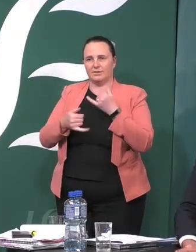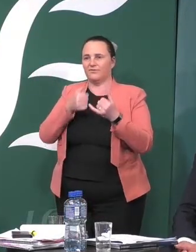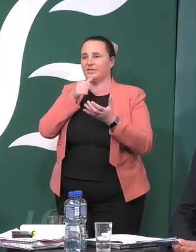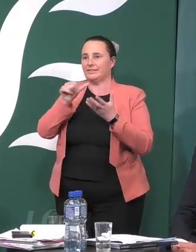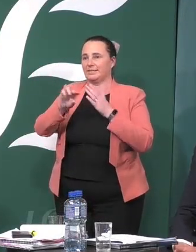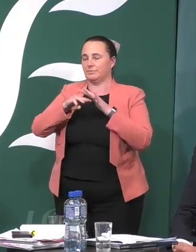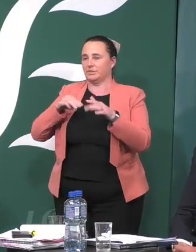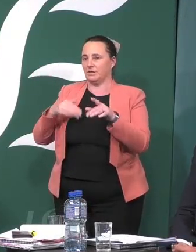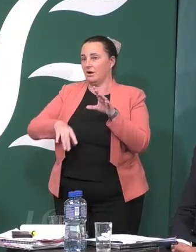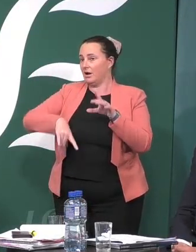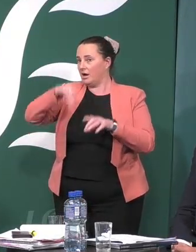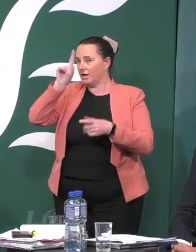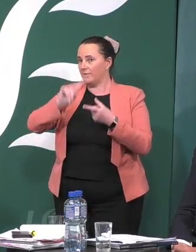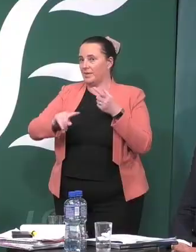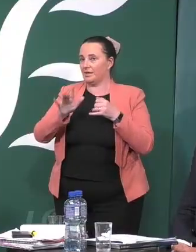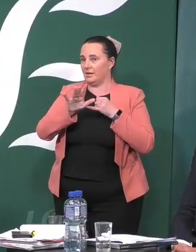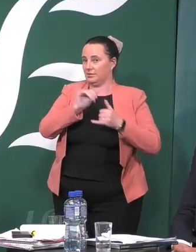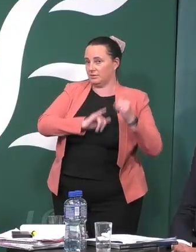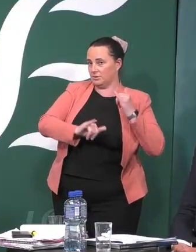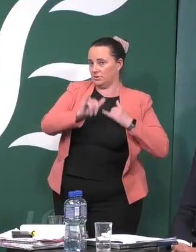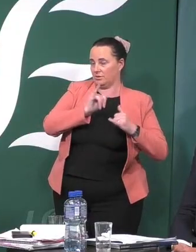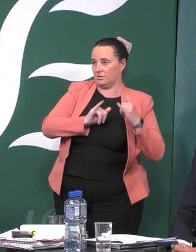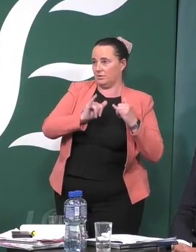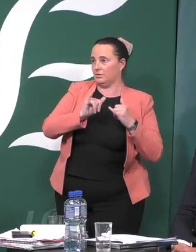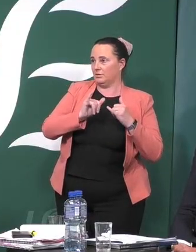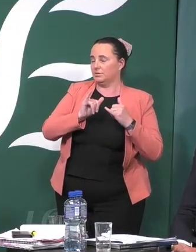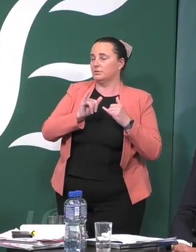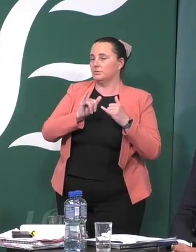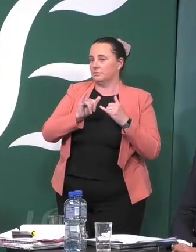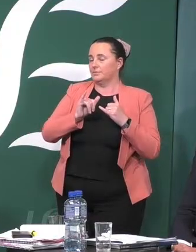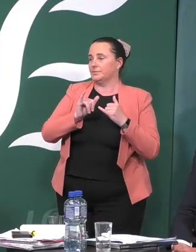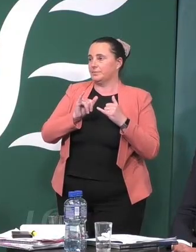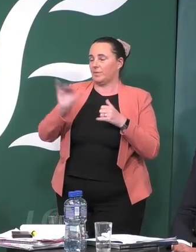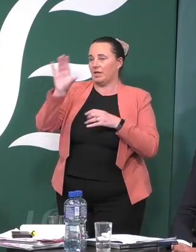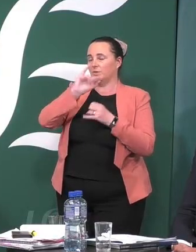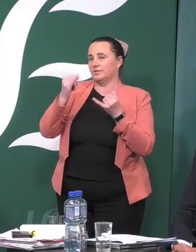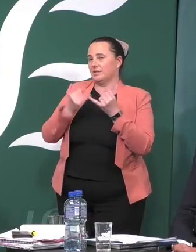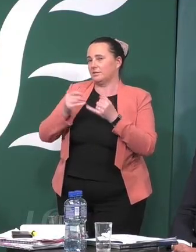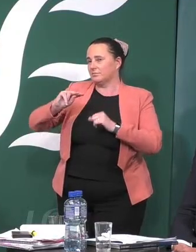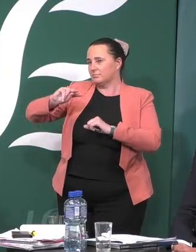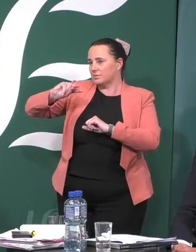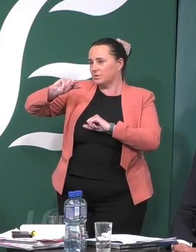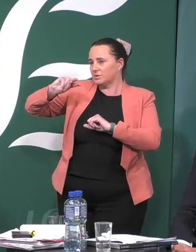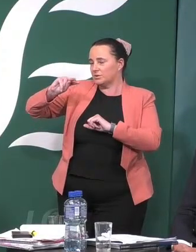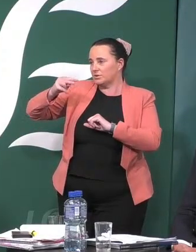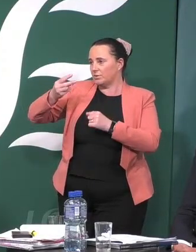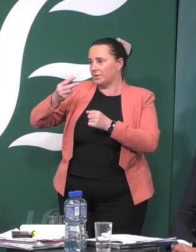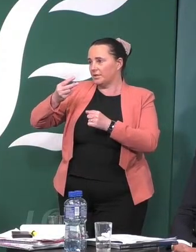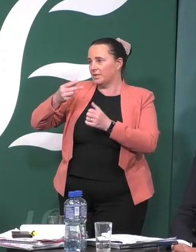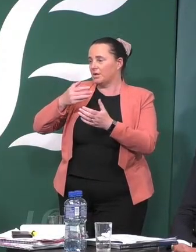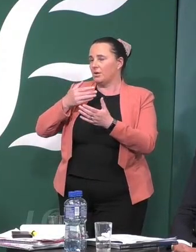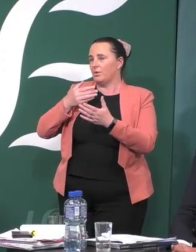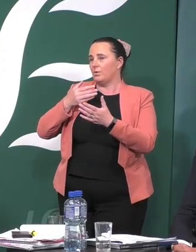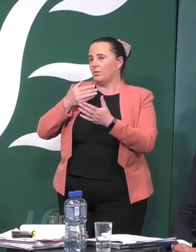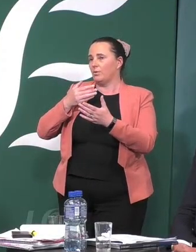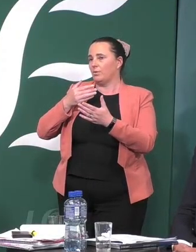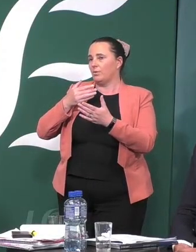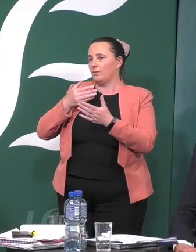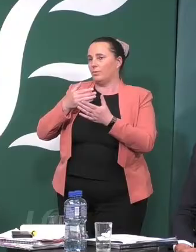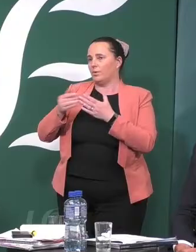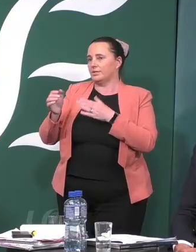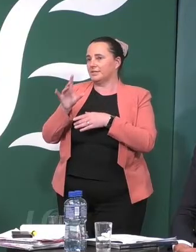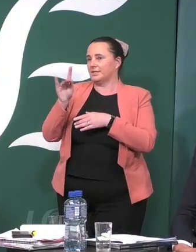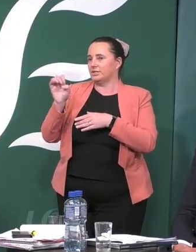6 months of the year are already higher than last year. So, you know, looks like nearly a doubling. So what's the HSE doing to address this